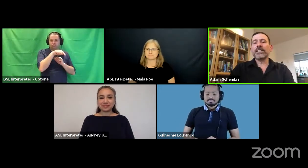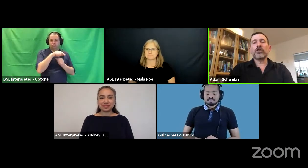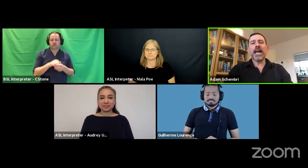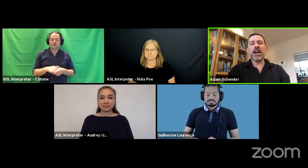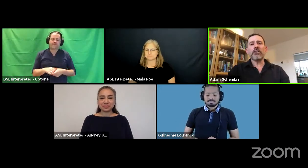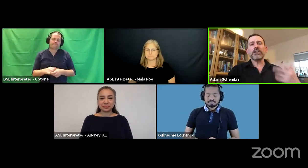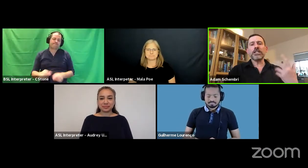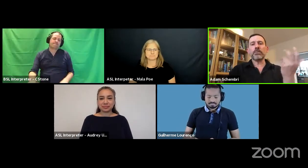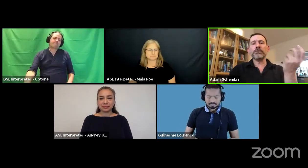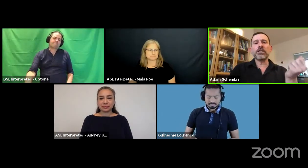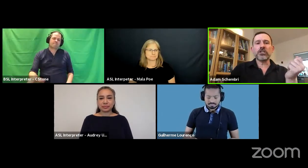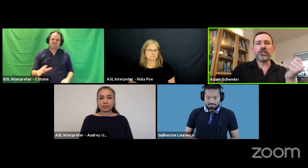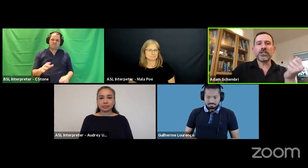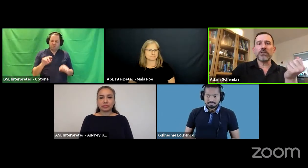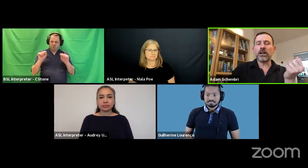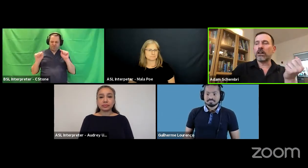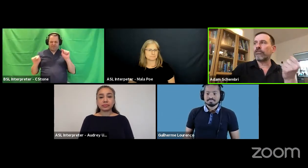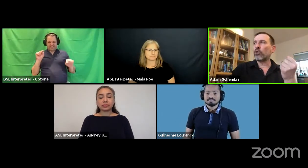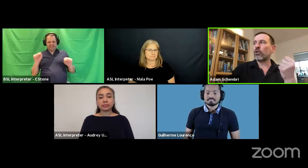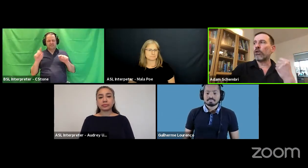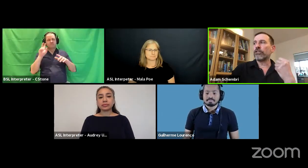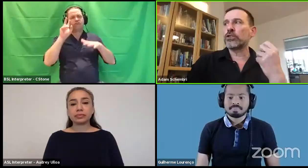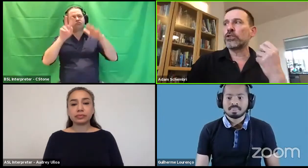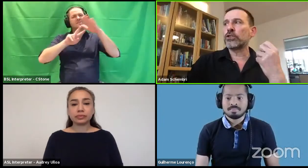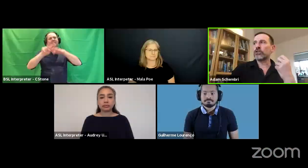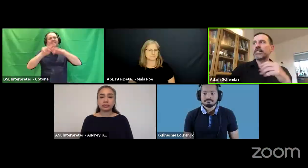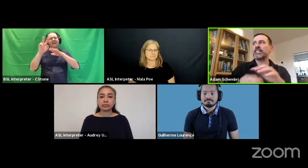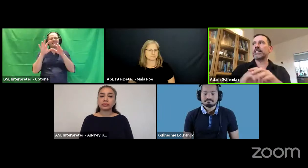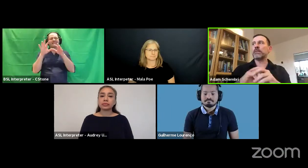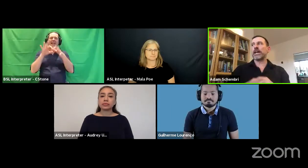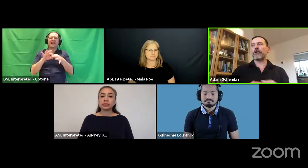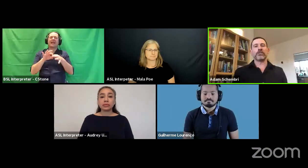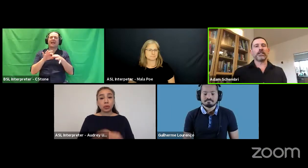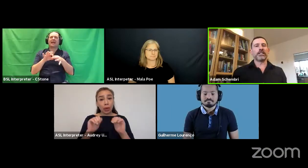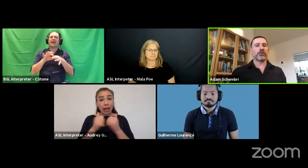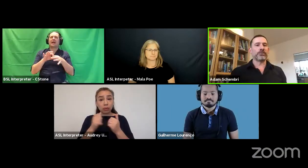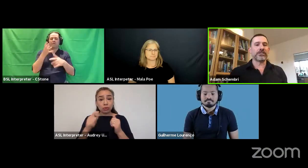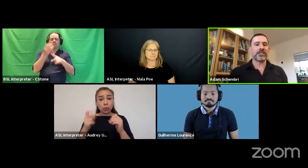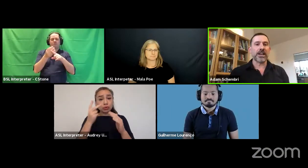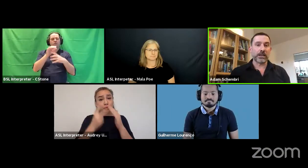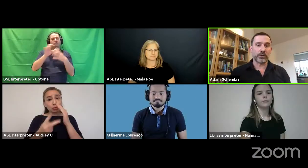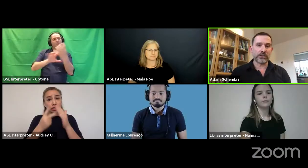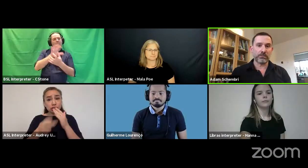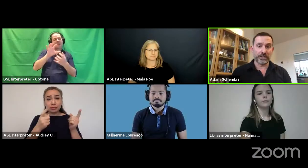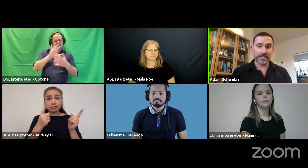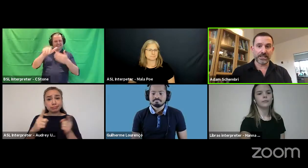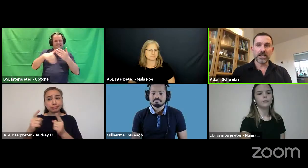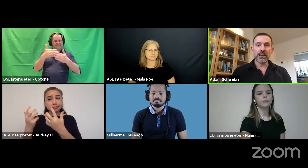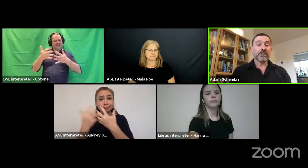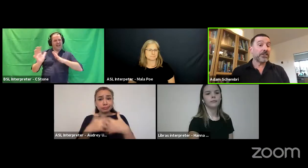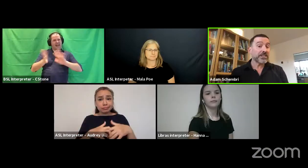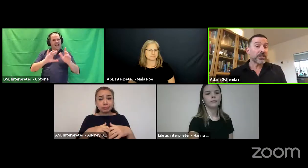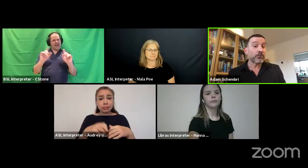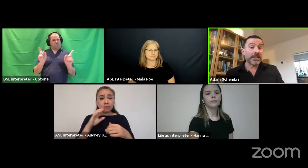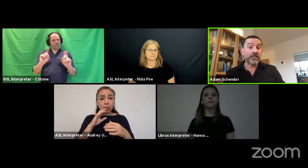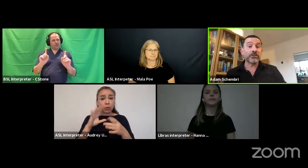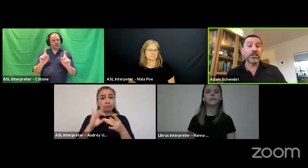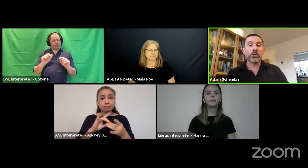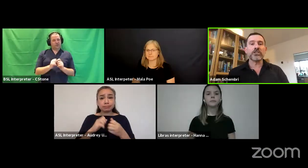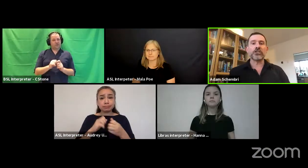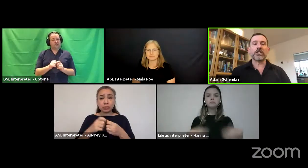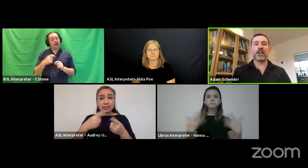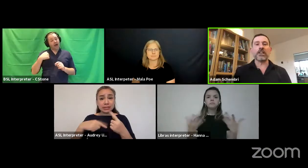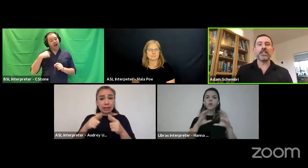Okay, so how do these predictions for morphological complexity bear out in terms of sign language communities? Now, this is a really